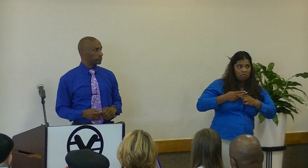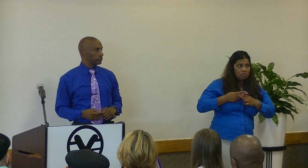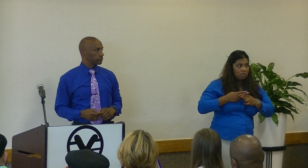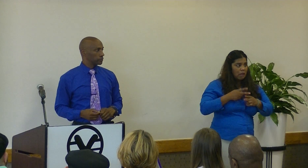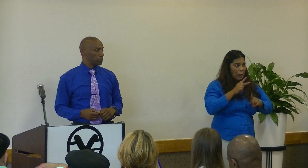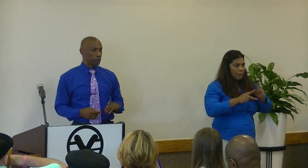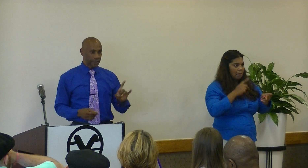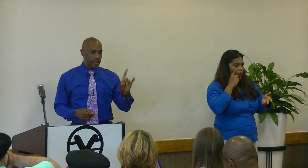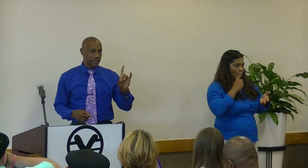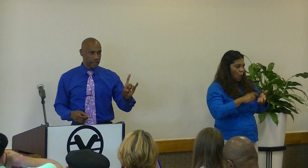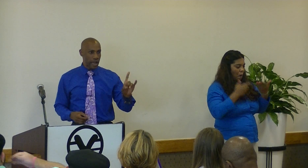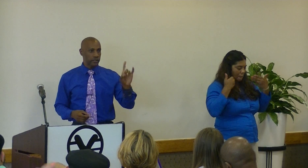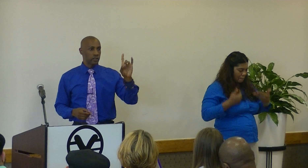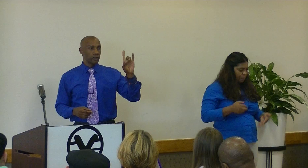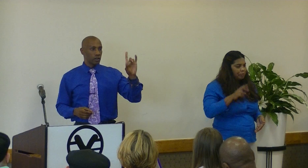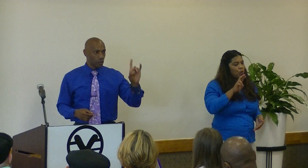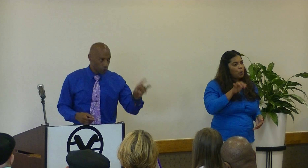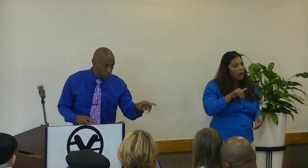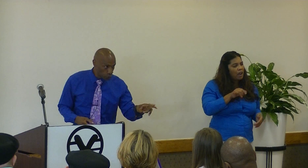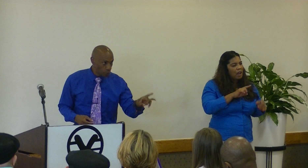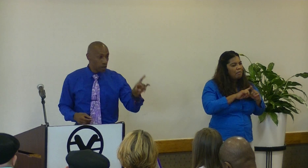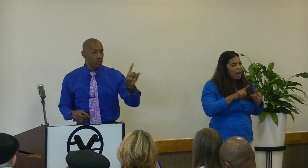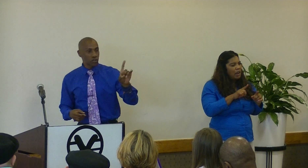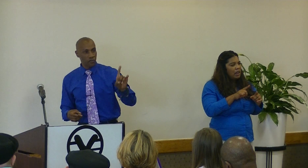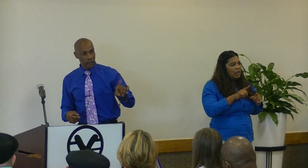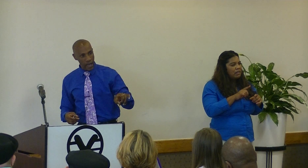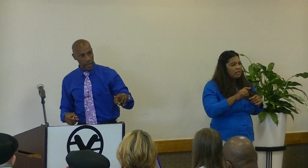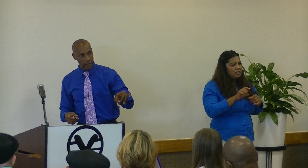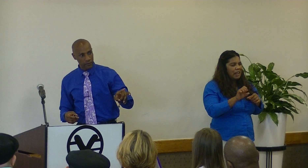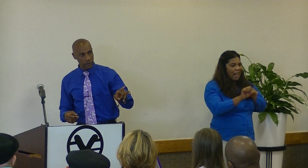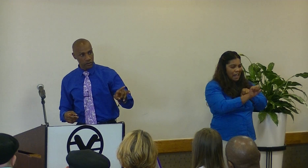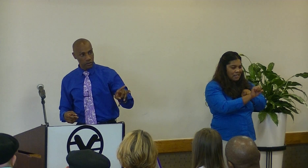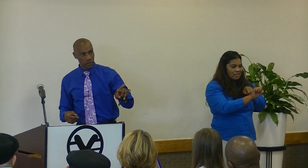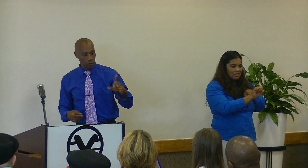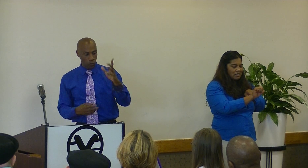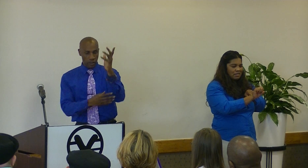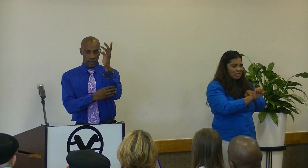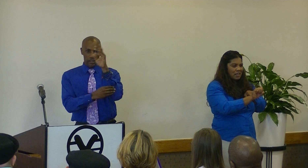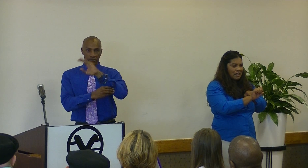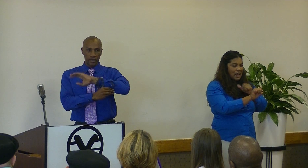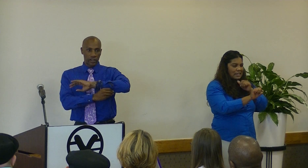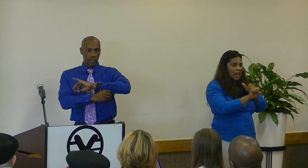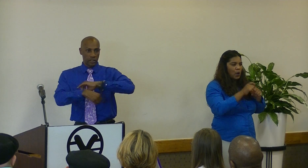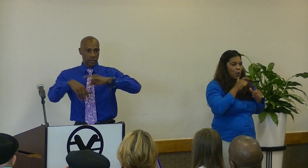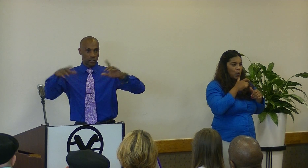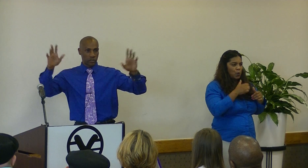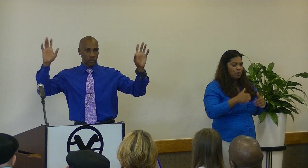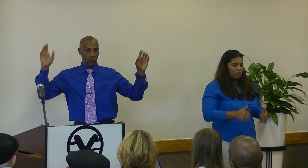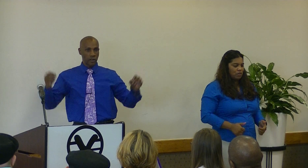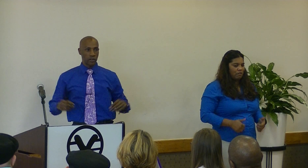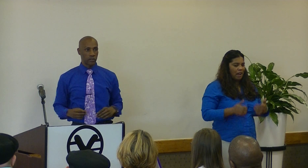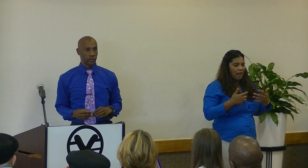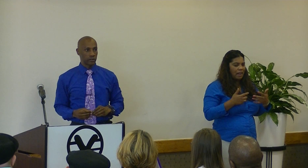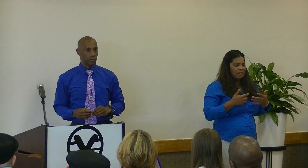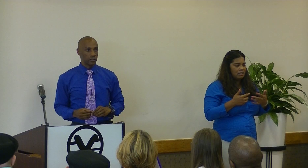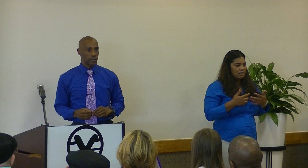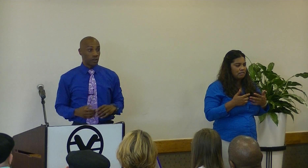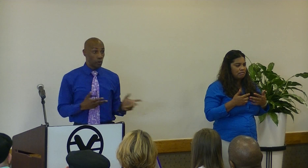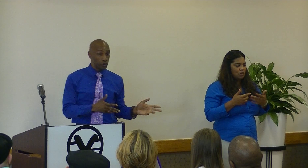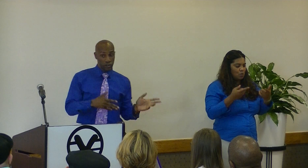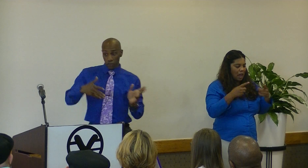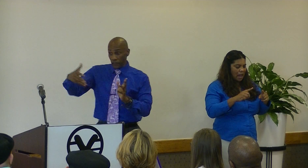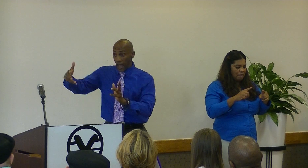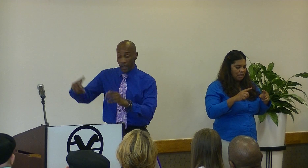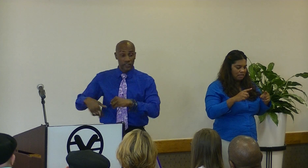Ray. But that's not who survives once this flesh is surrendered.